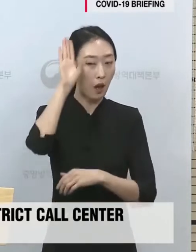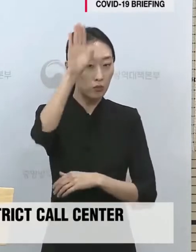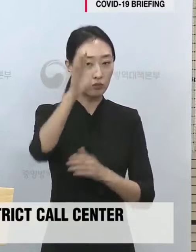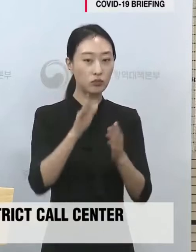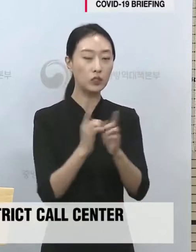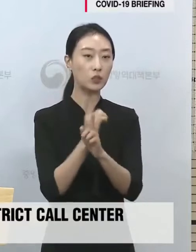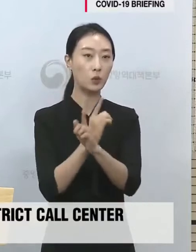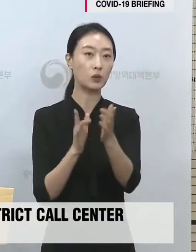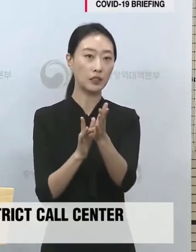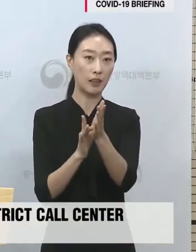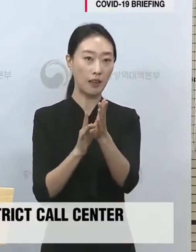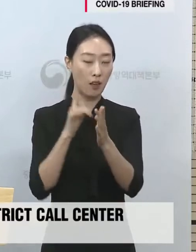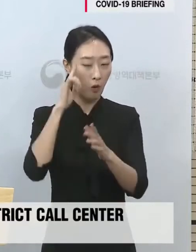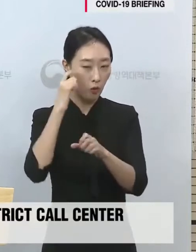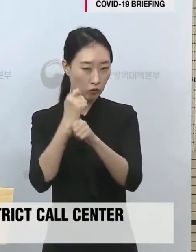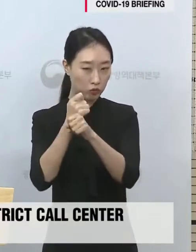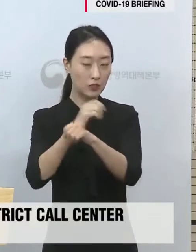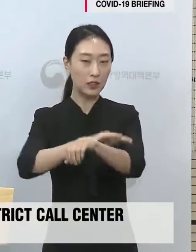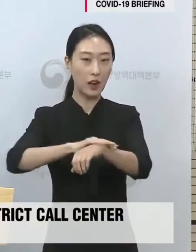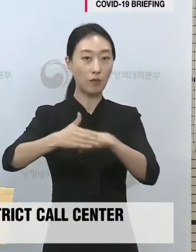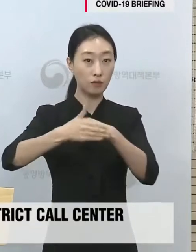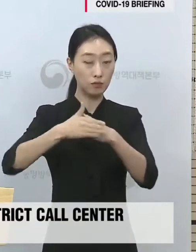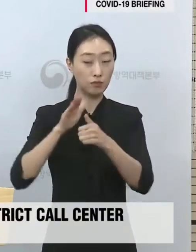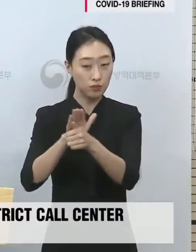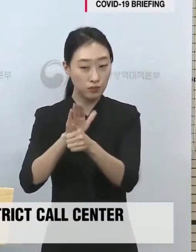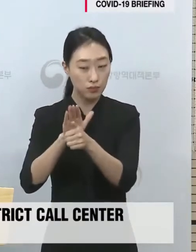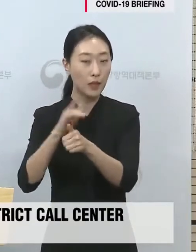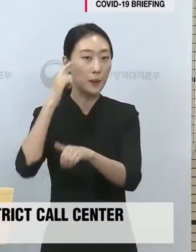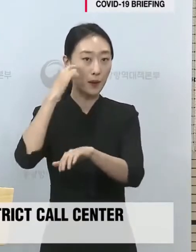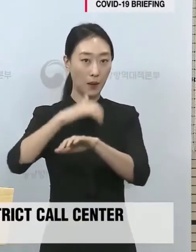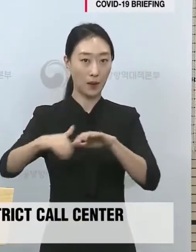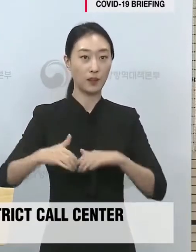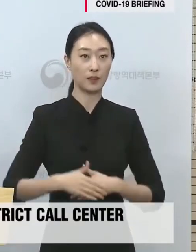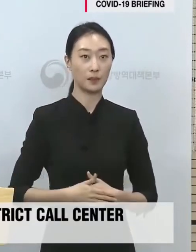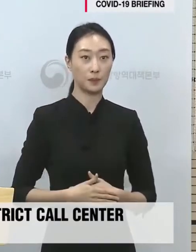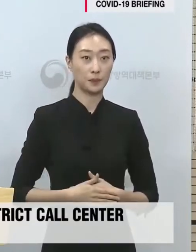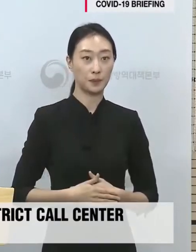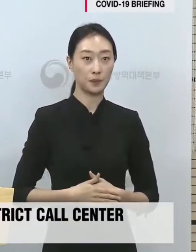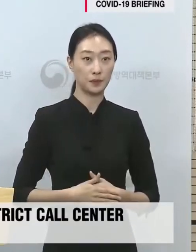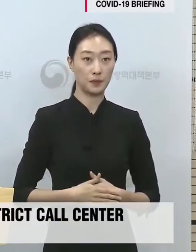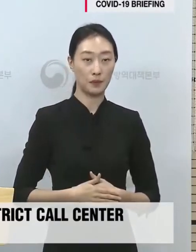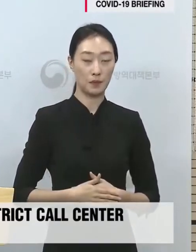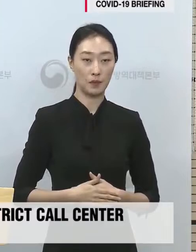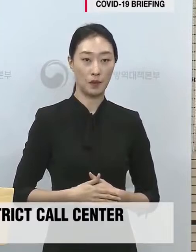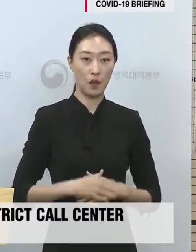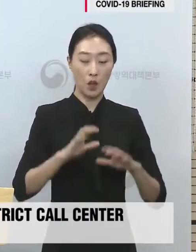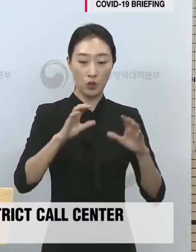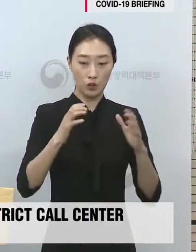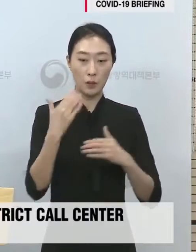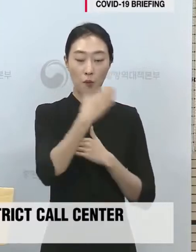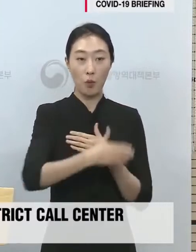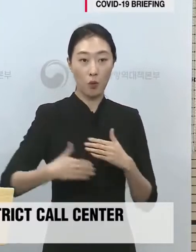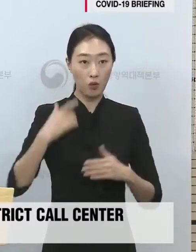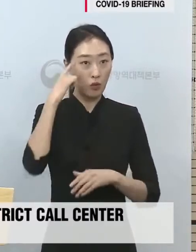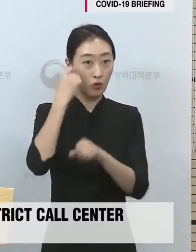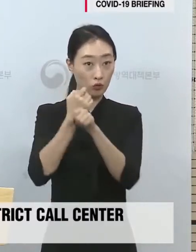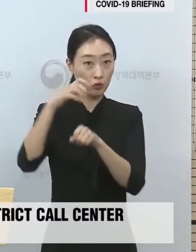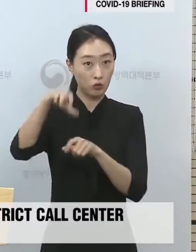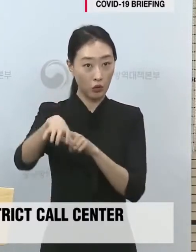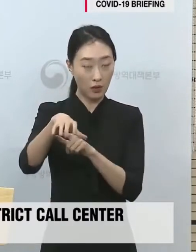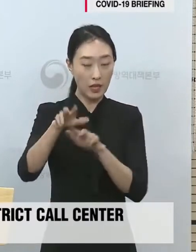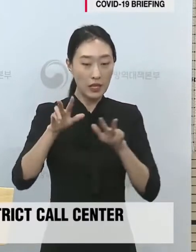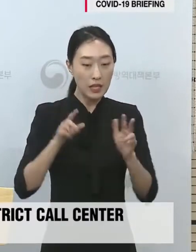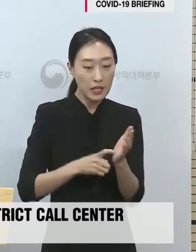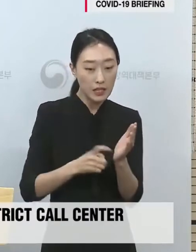research and find the antibody protein, which is known as the probe, and we will go into full-fledged research on